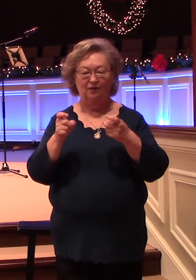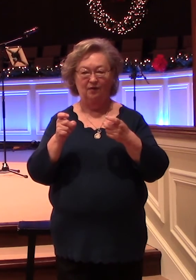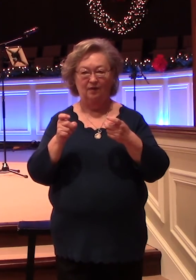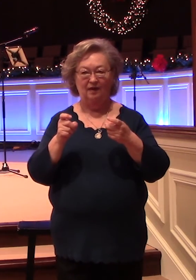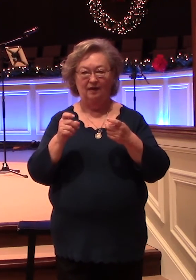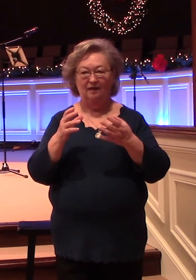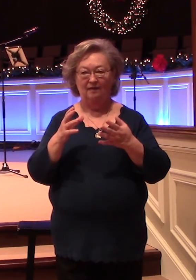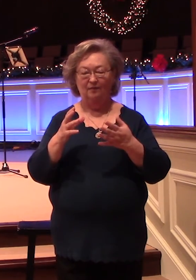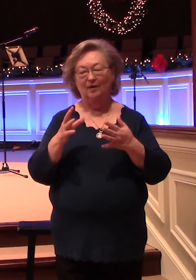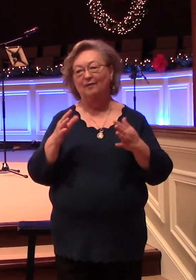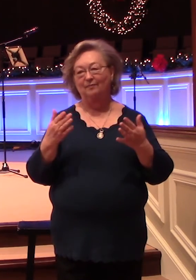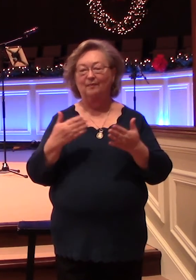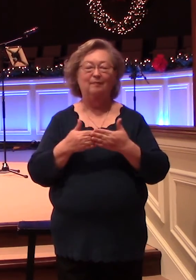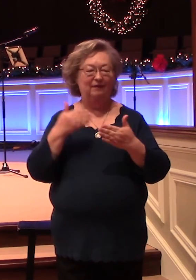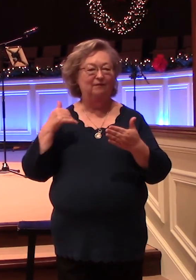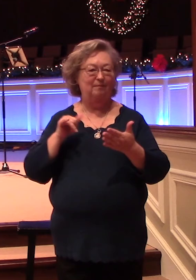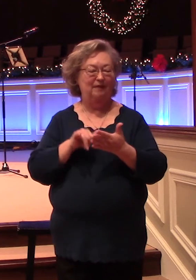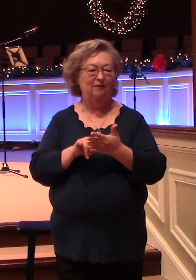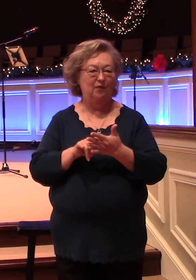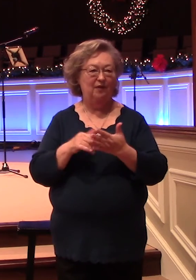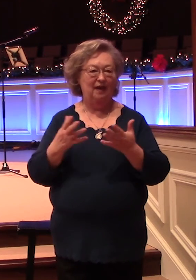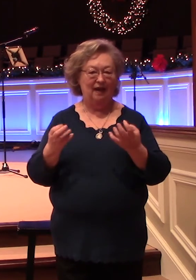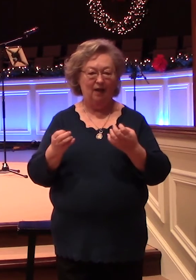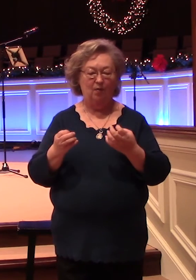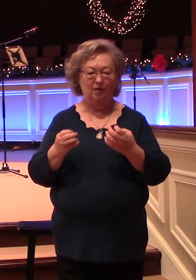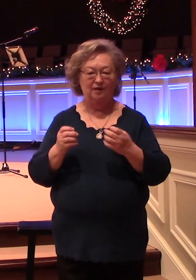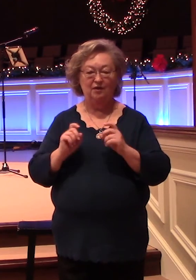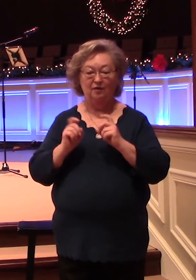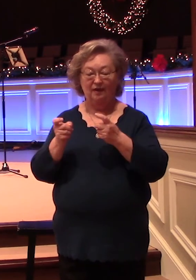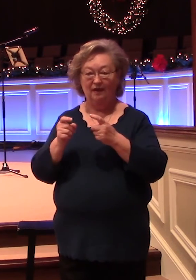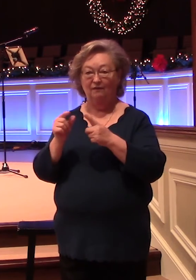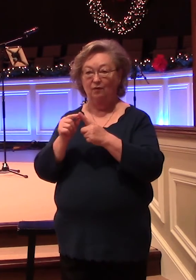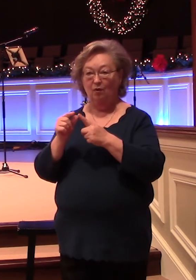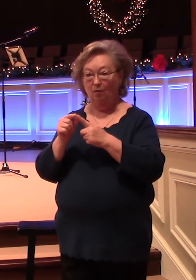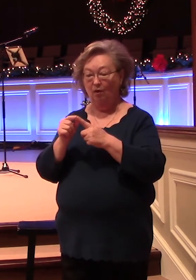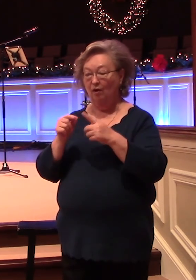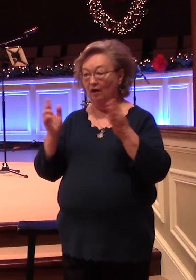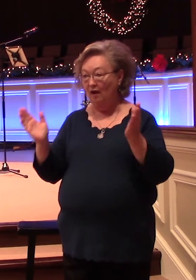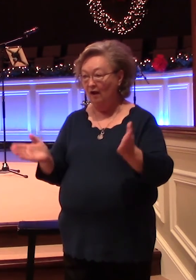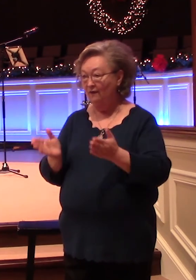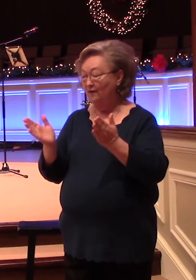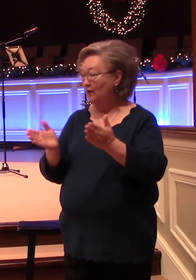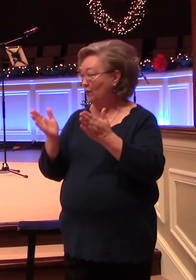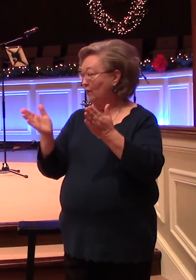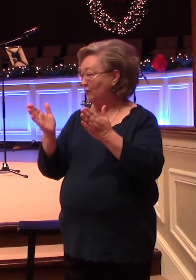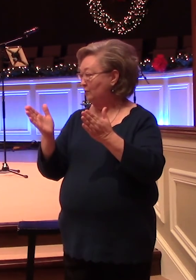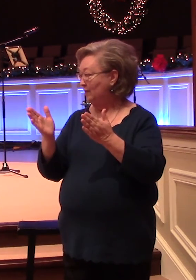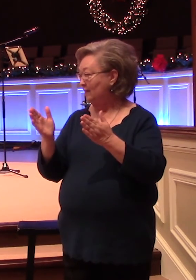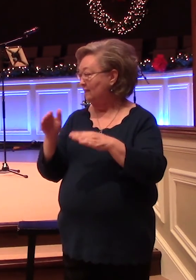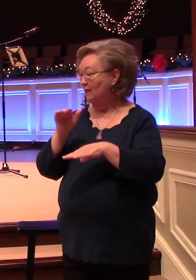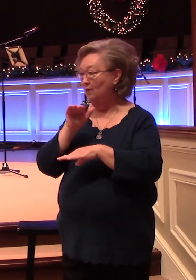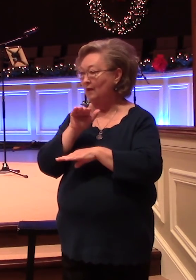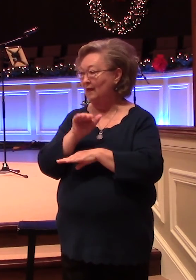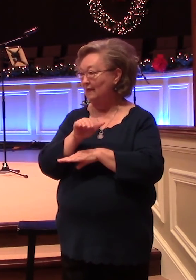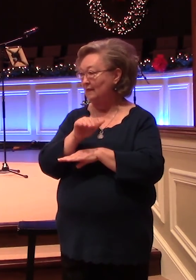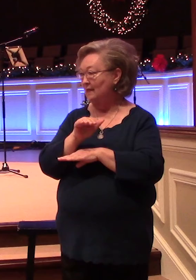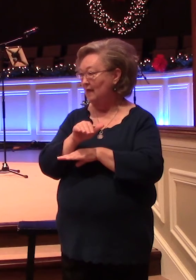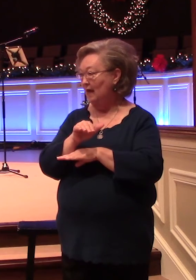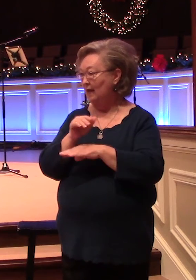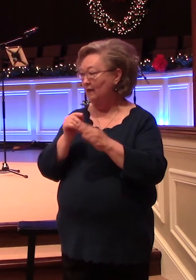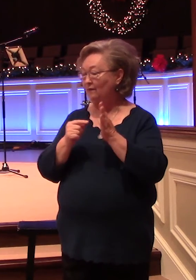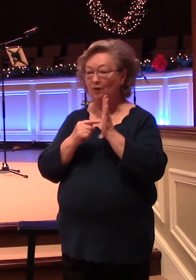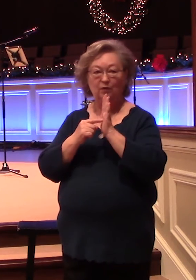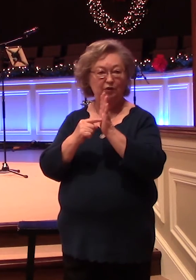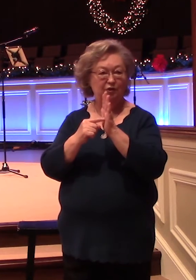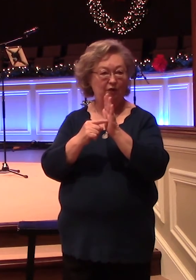Let me give you one more encouragement and reminder about our special time tonight, Sharon. If you want to show them this little encouraging video, and then I'll